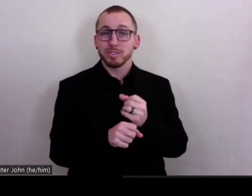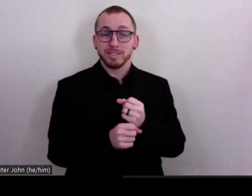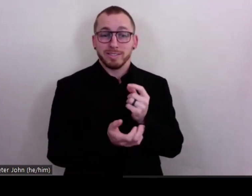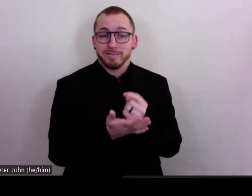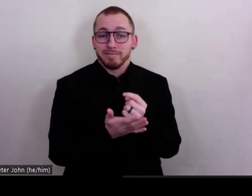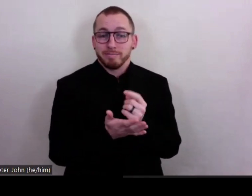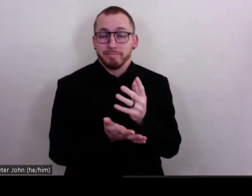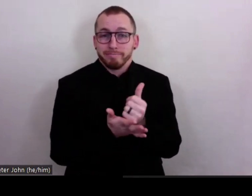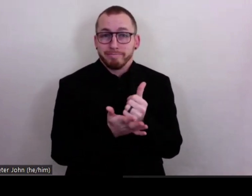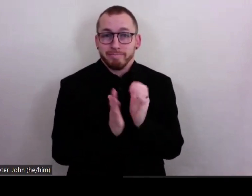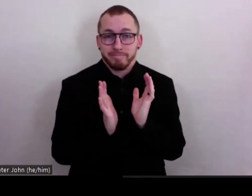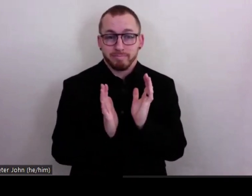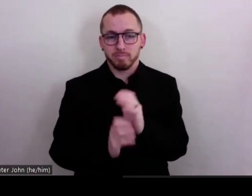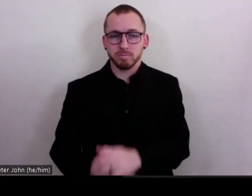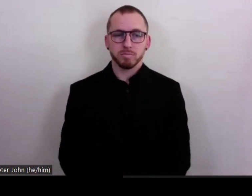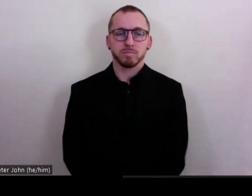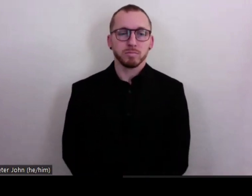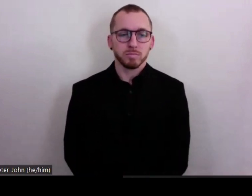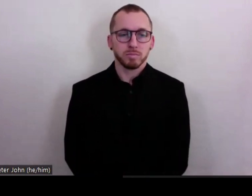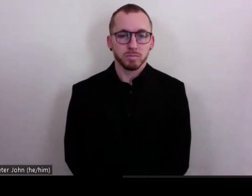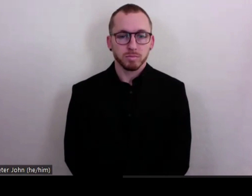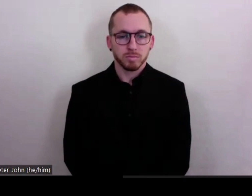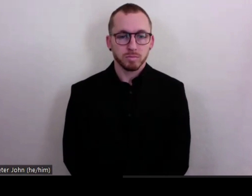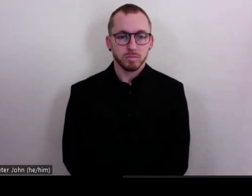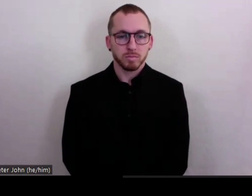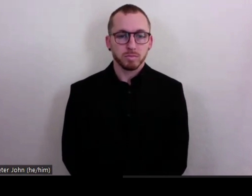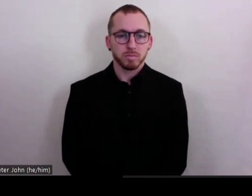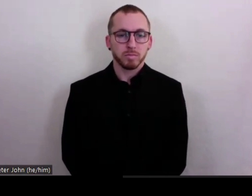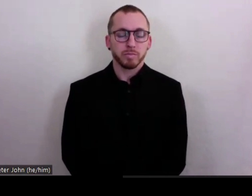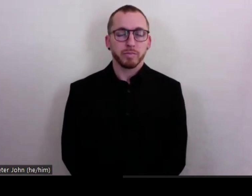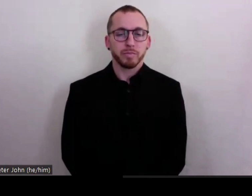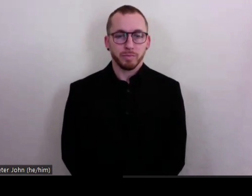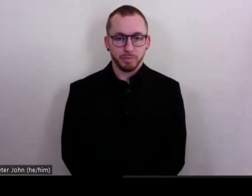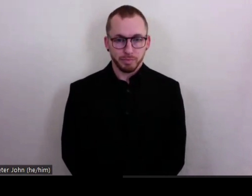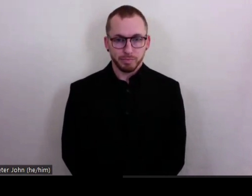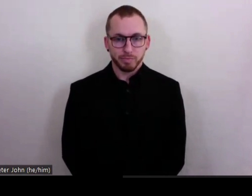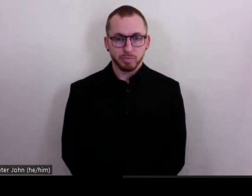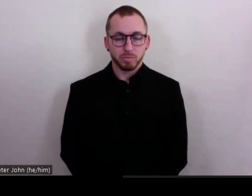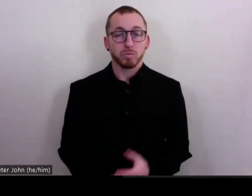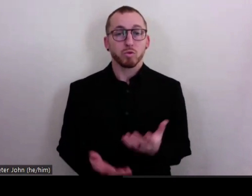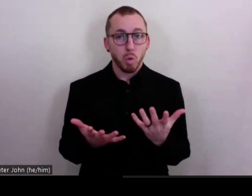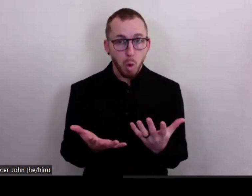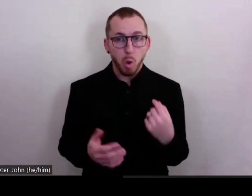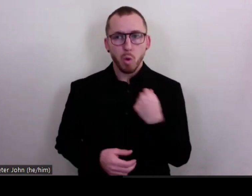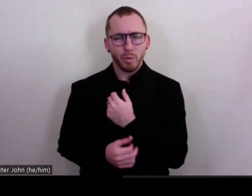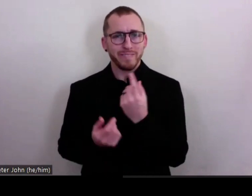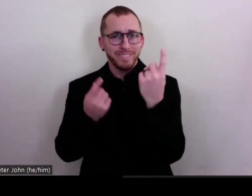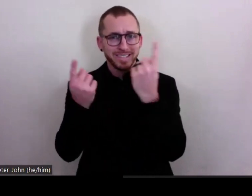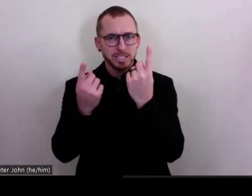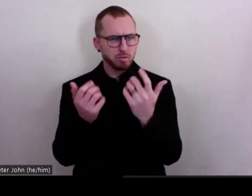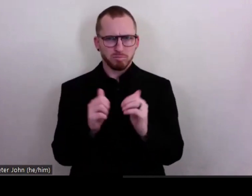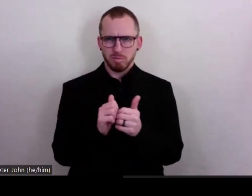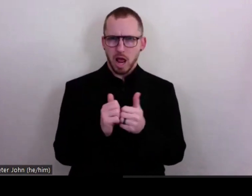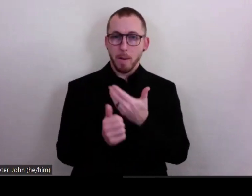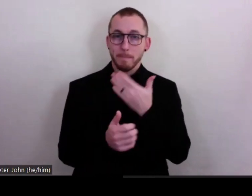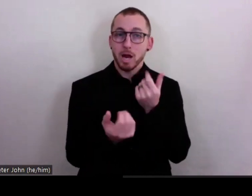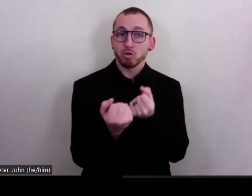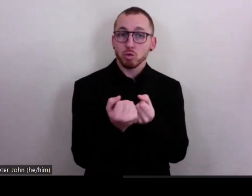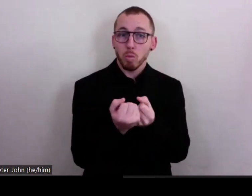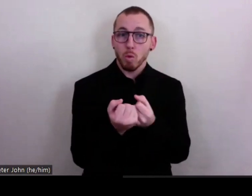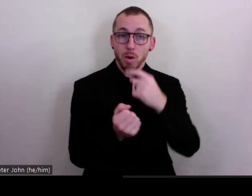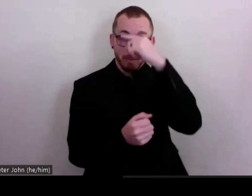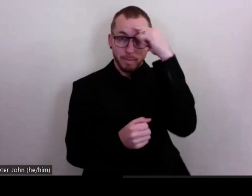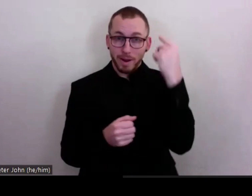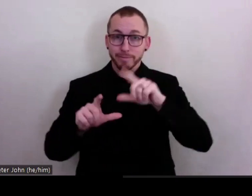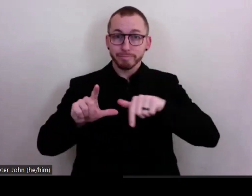when we think about how we support, or how we can better support Black and queer individuals, I think it's important to